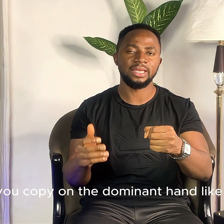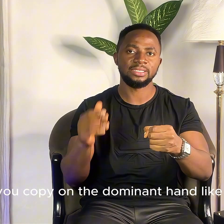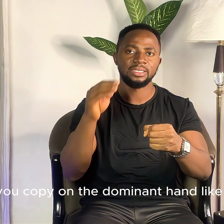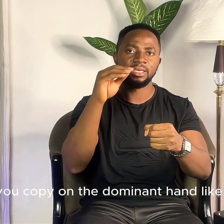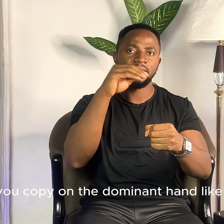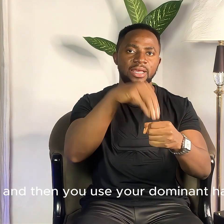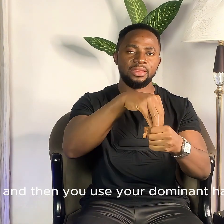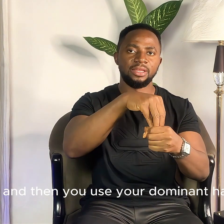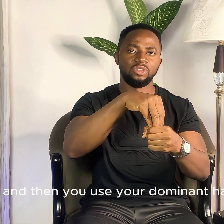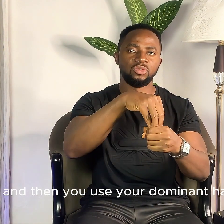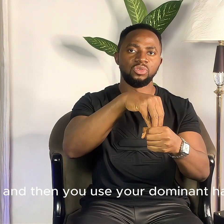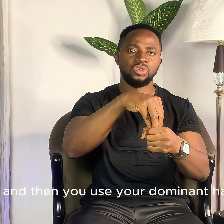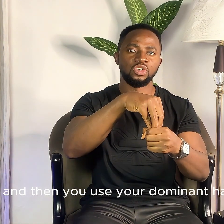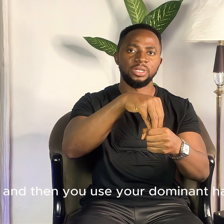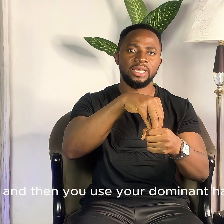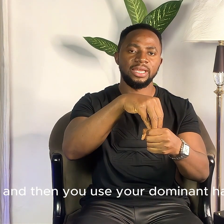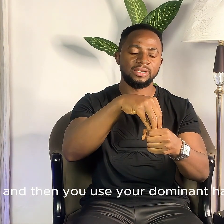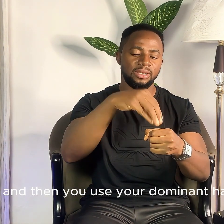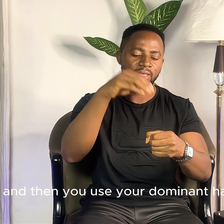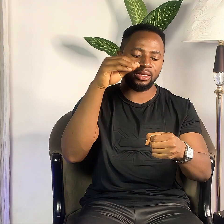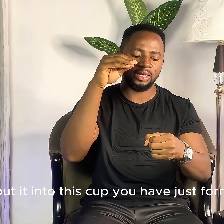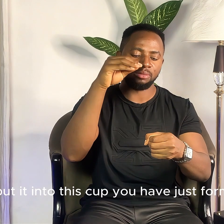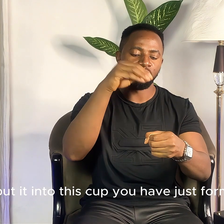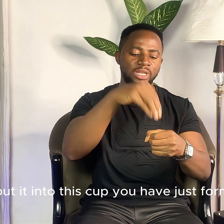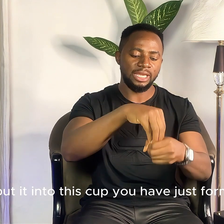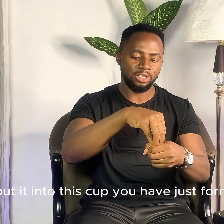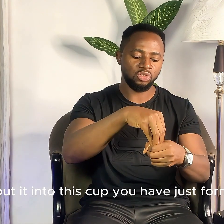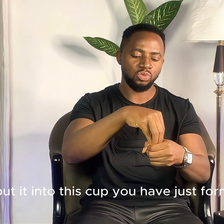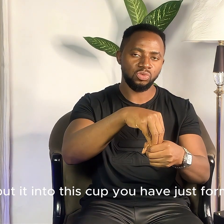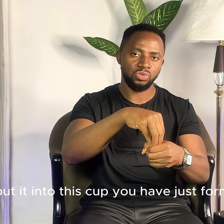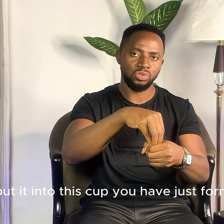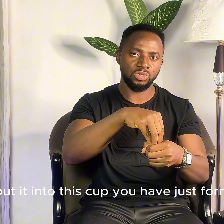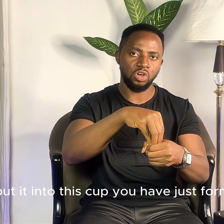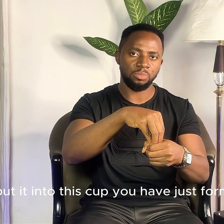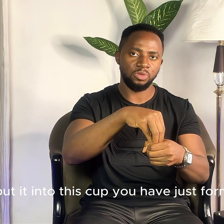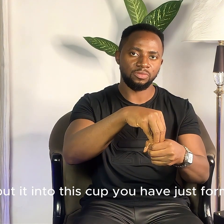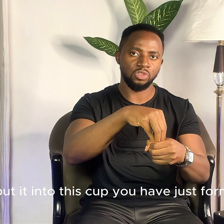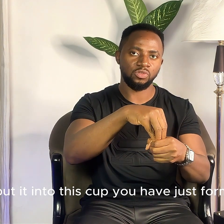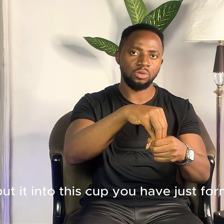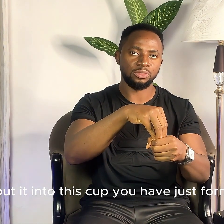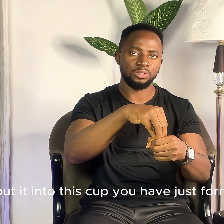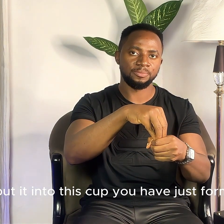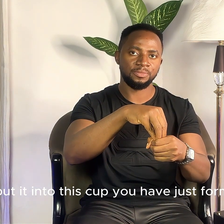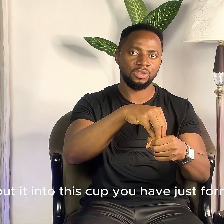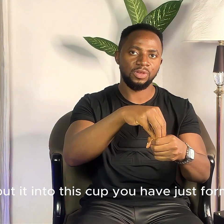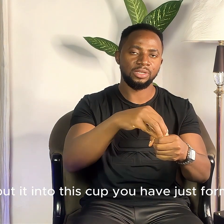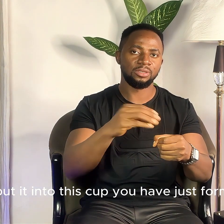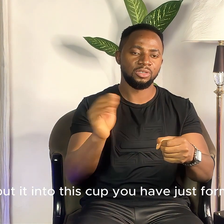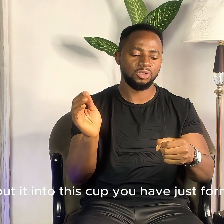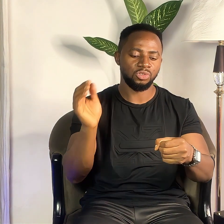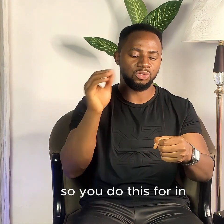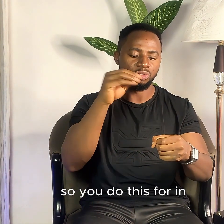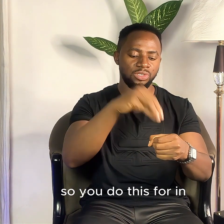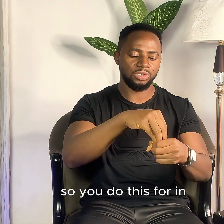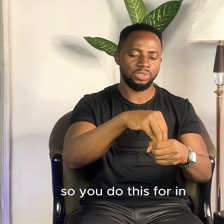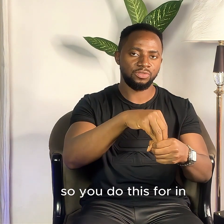that, and then you use your dominant hand and put it into this cup you have just formed, right? You do this for